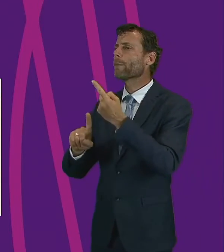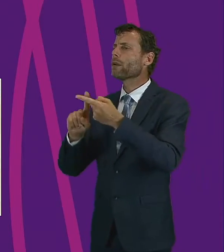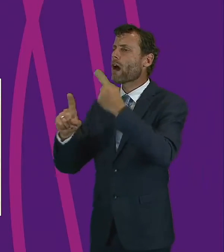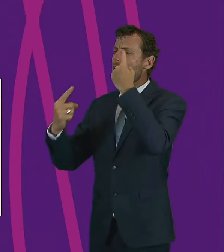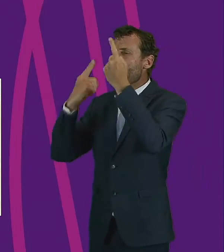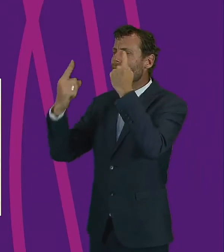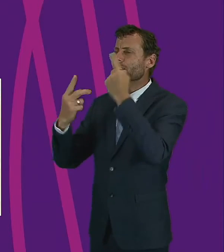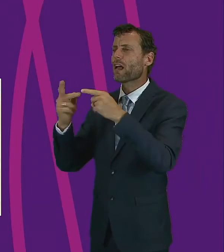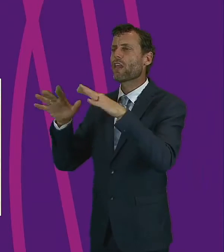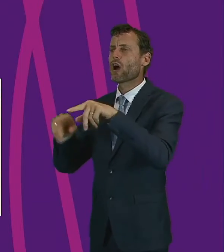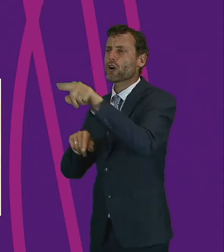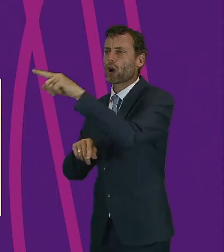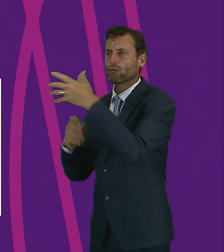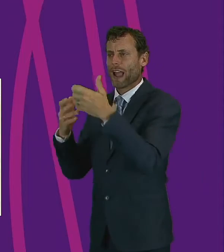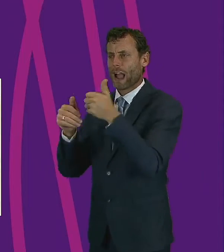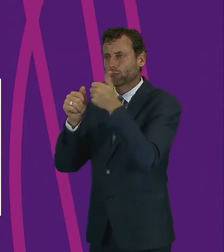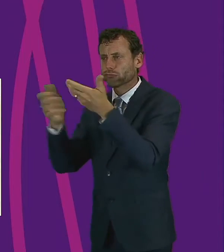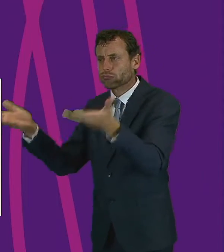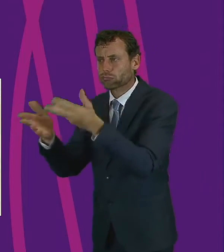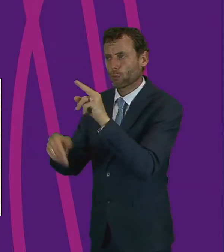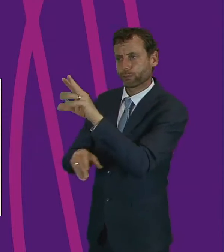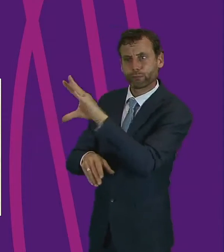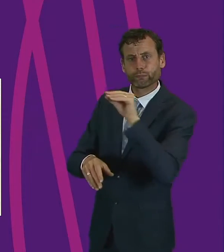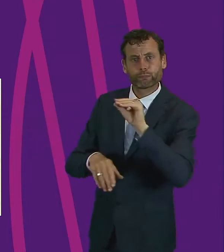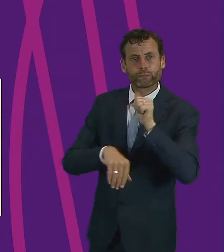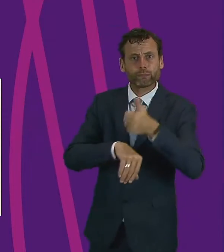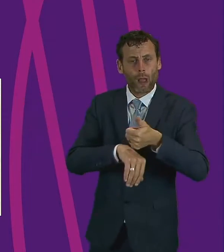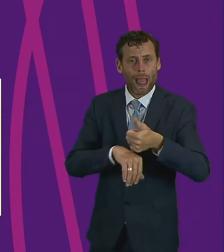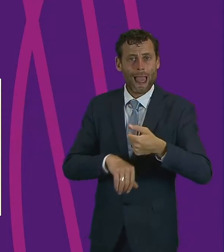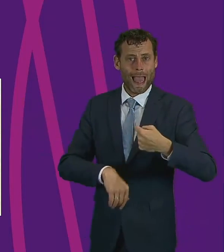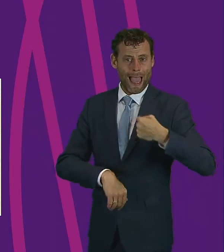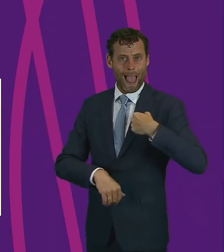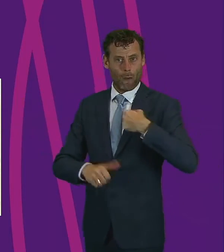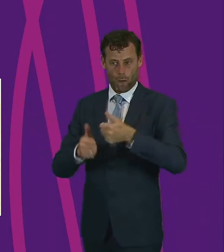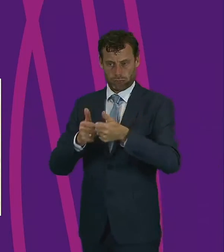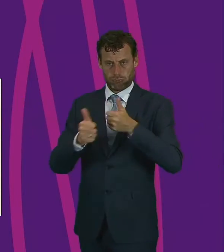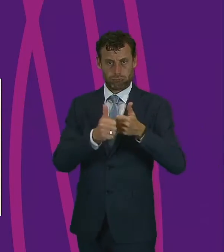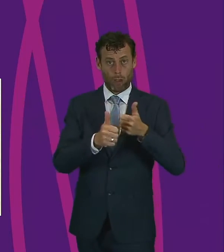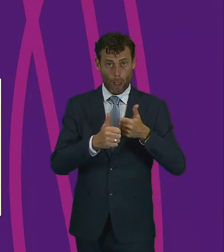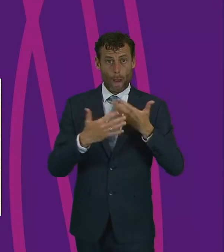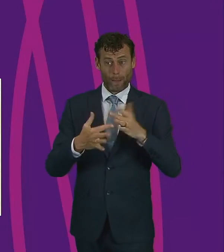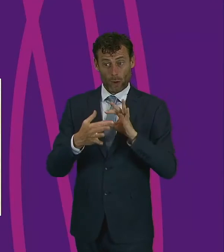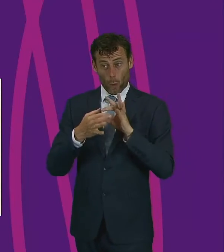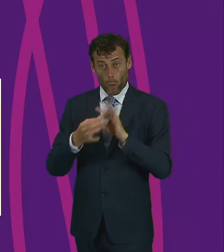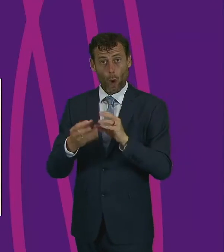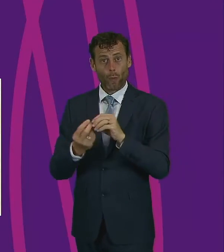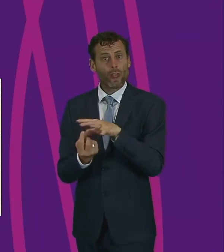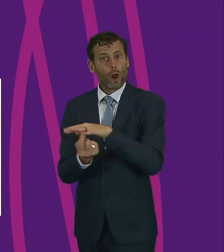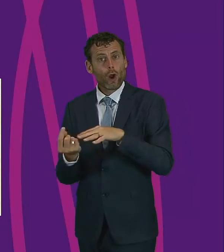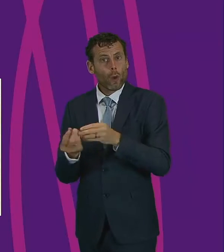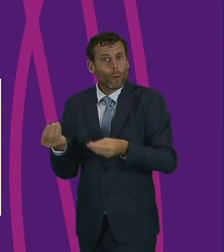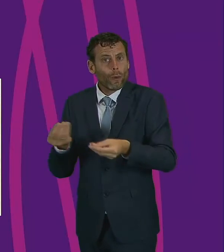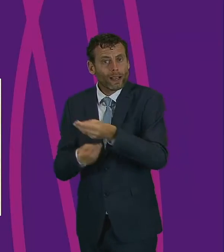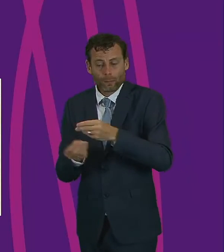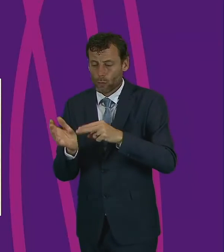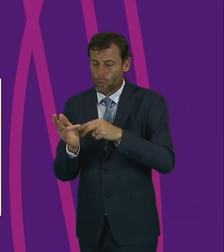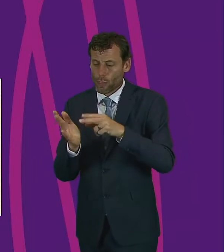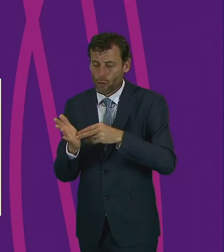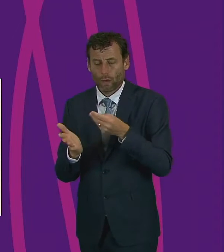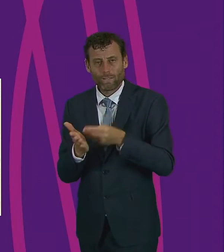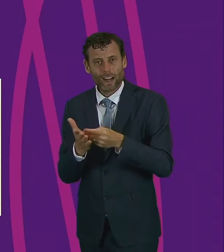practices and processes. Our enterprise agencies have been working tirelessly to support their local economies with non-financial support